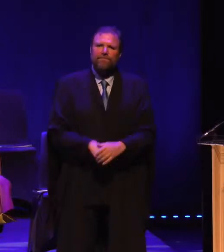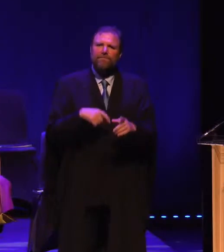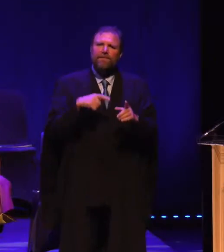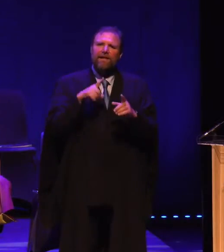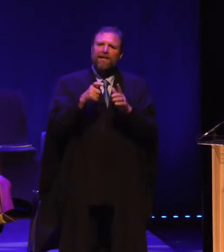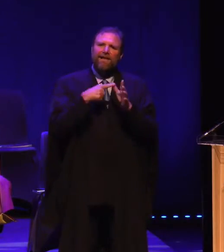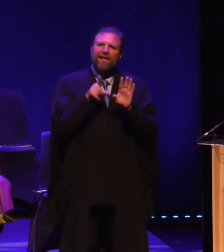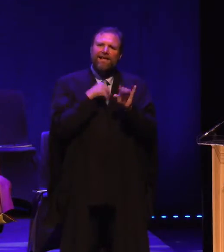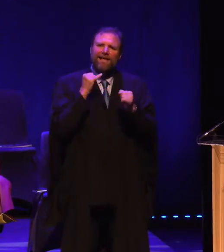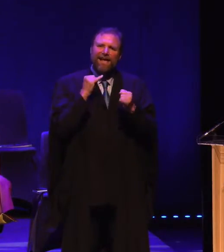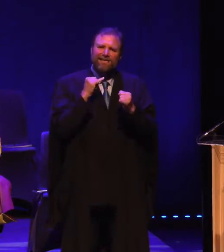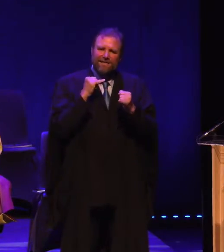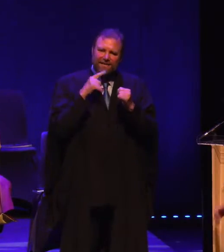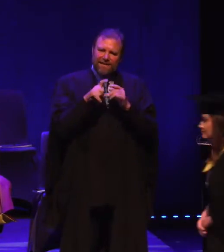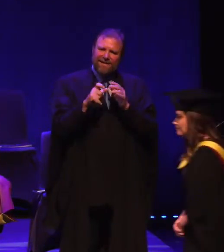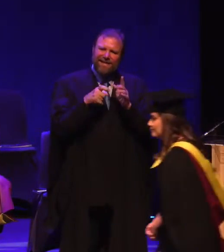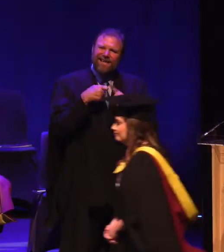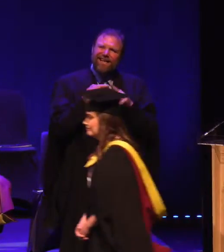Casey Kayford.